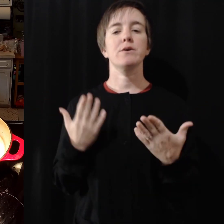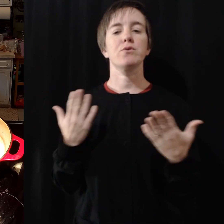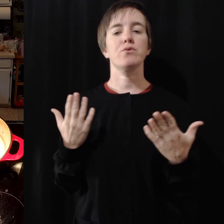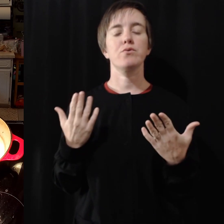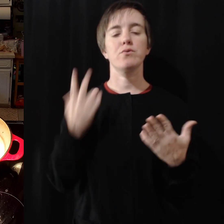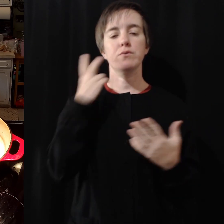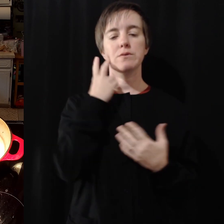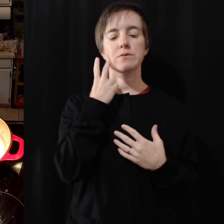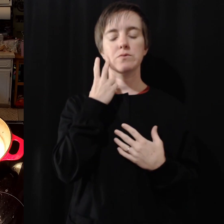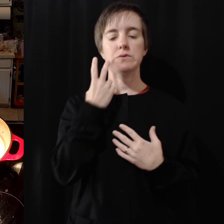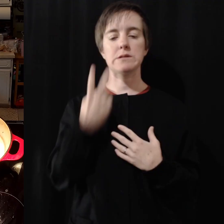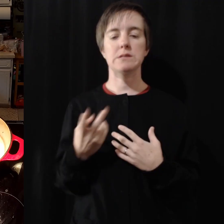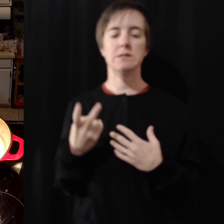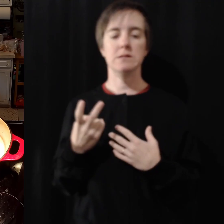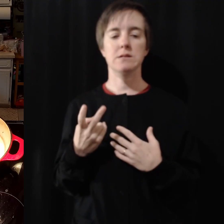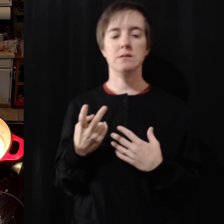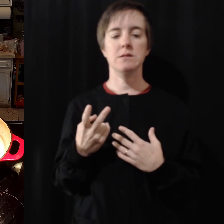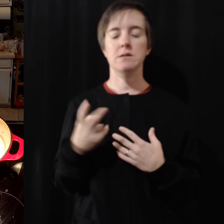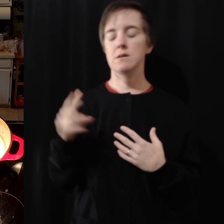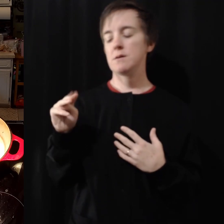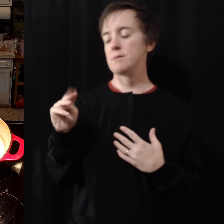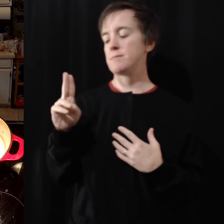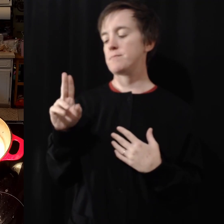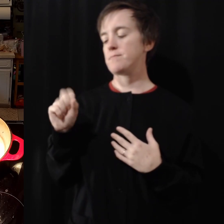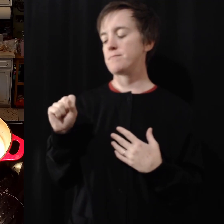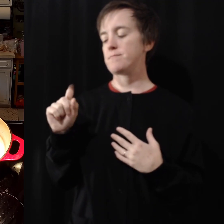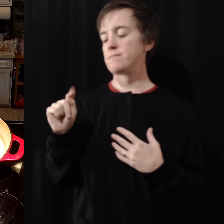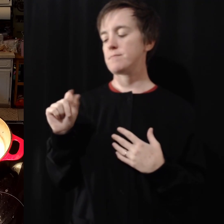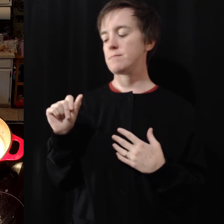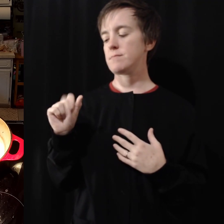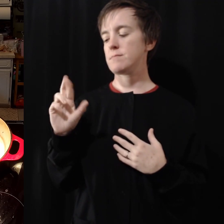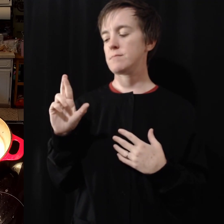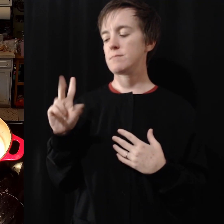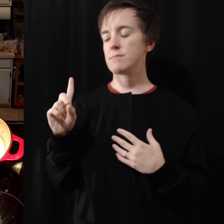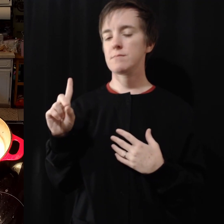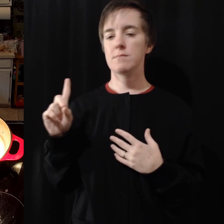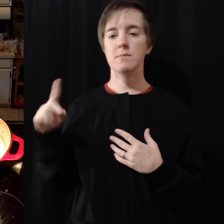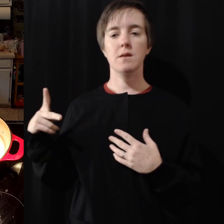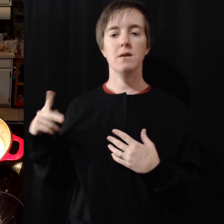then here is our mustard powder.